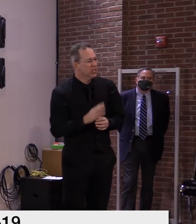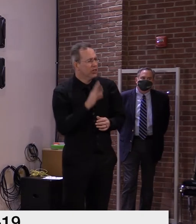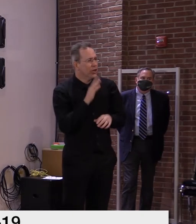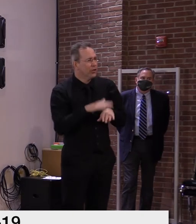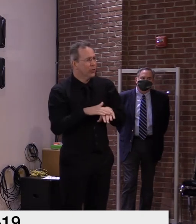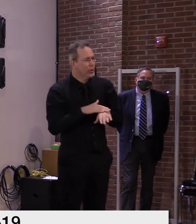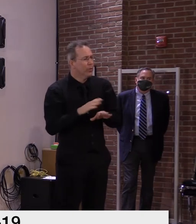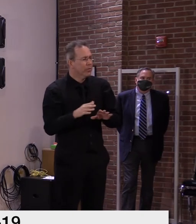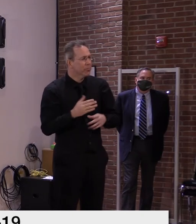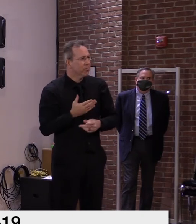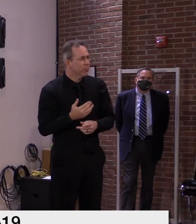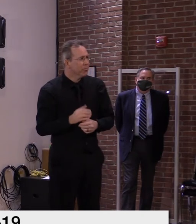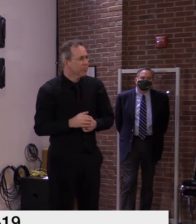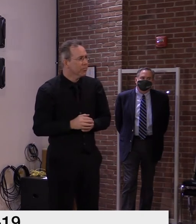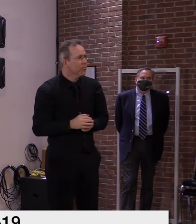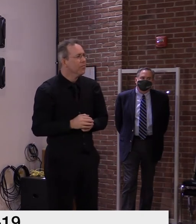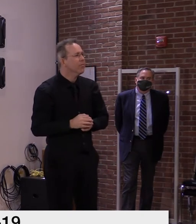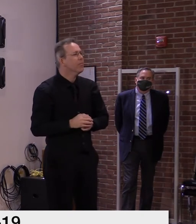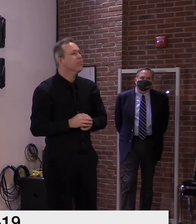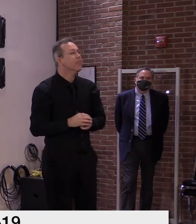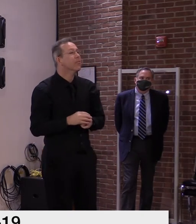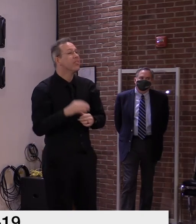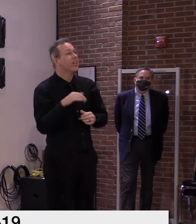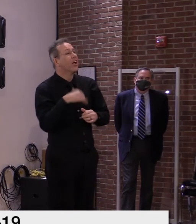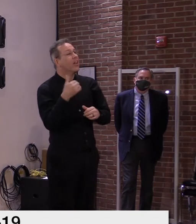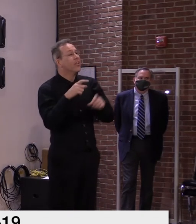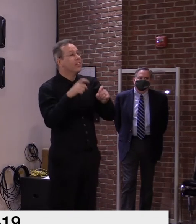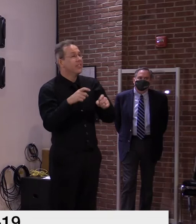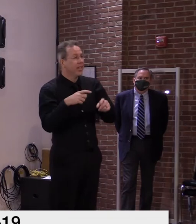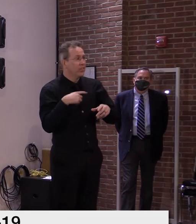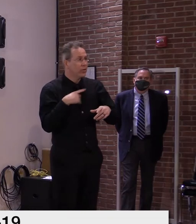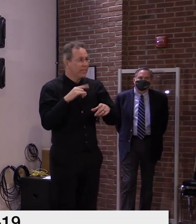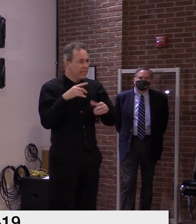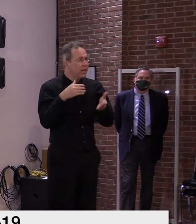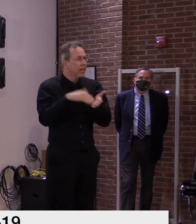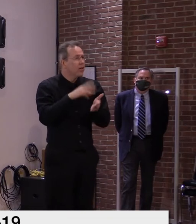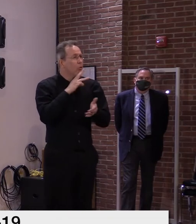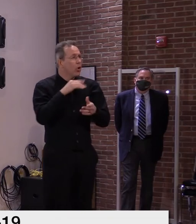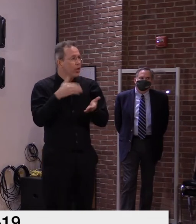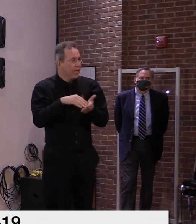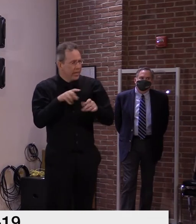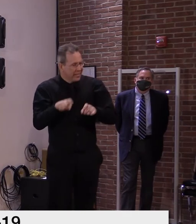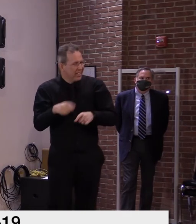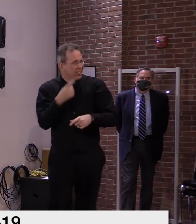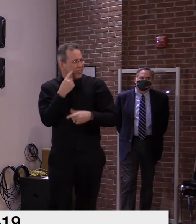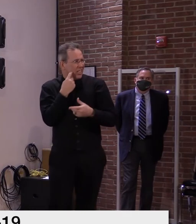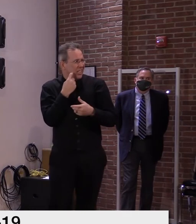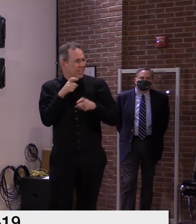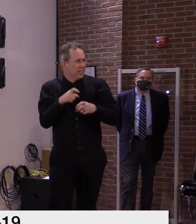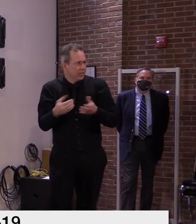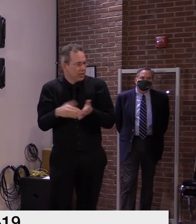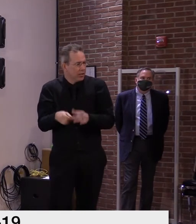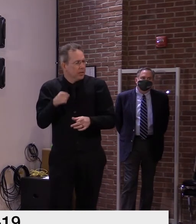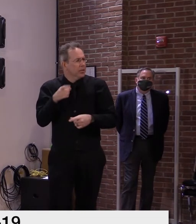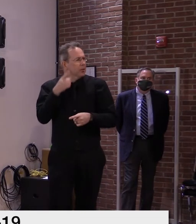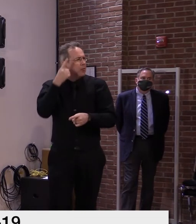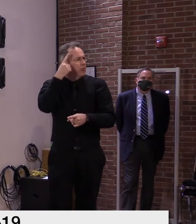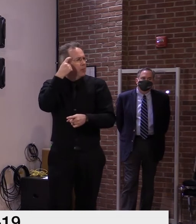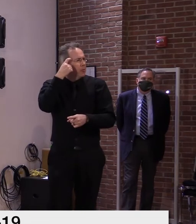sequences that were tested that might indicate the variant strain presence. So we continue to